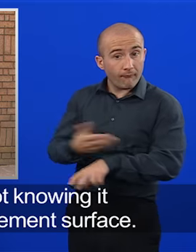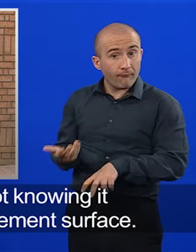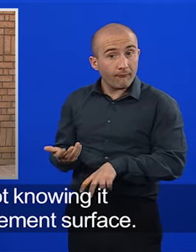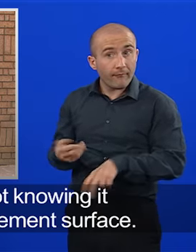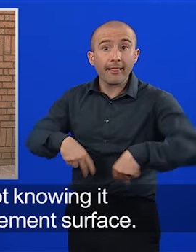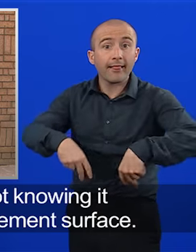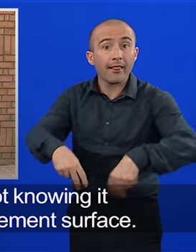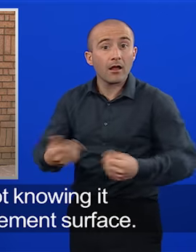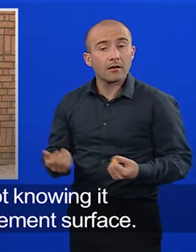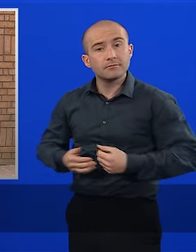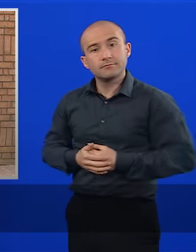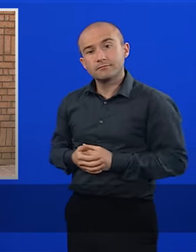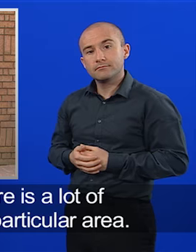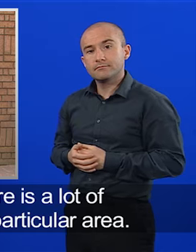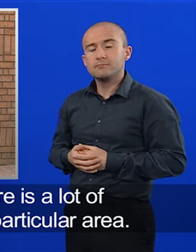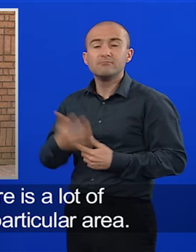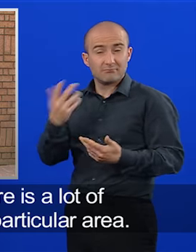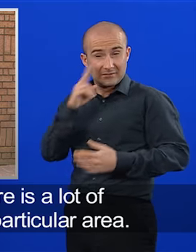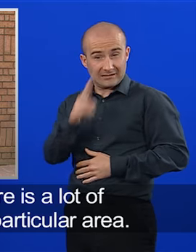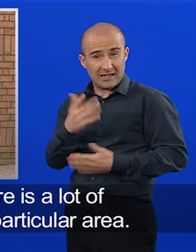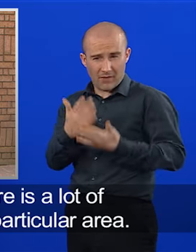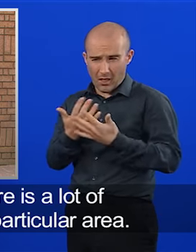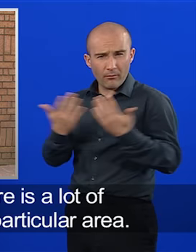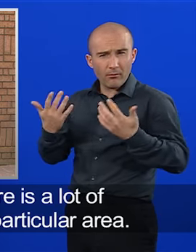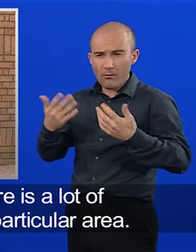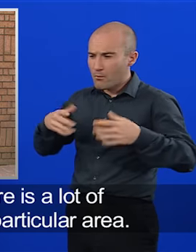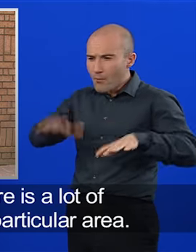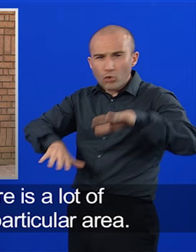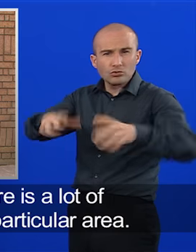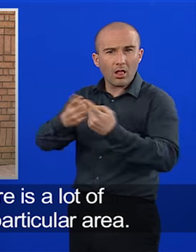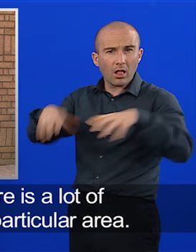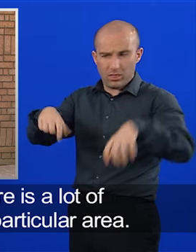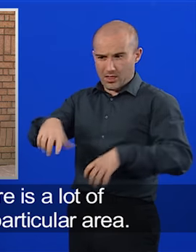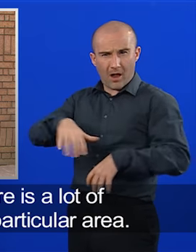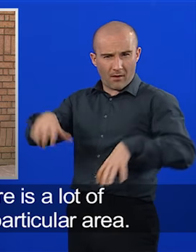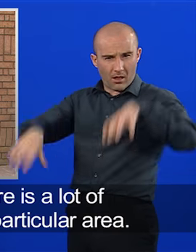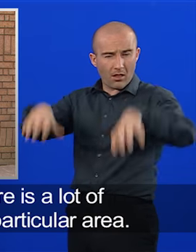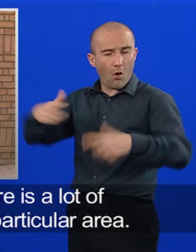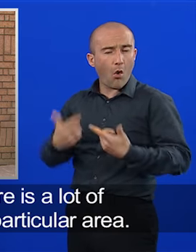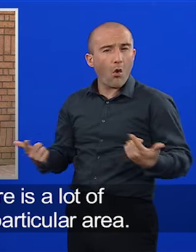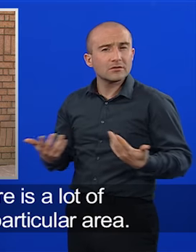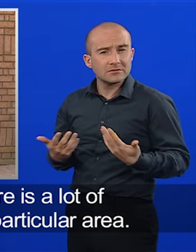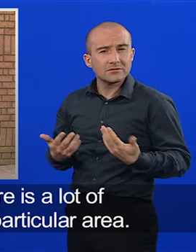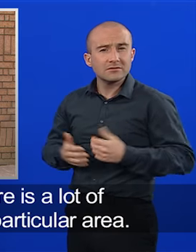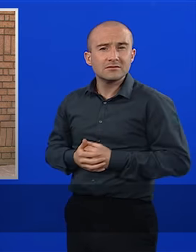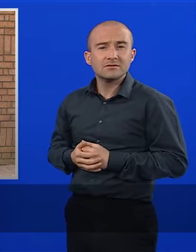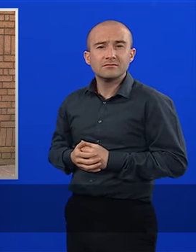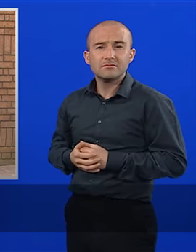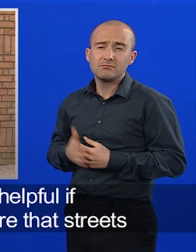pavement surface. As you can see, there's a lot of street furniture in this particular